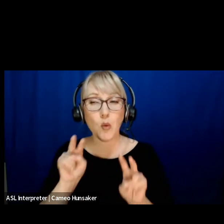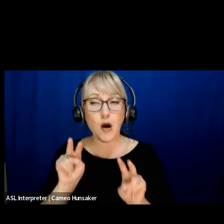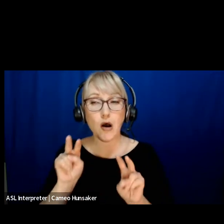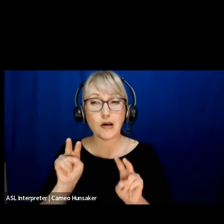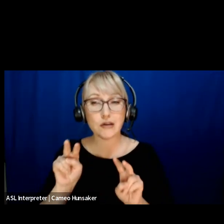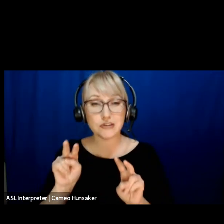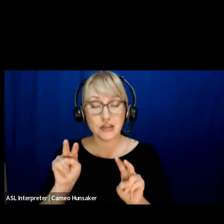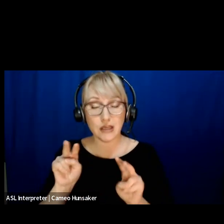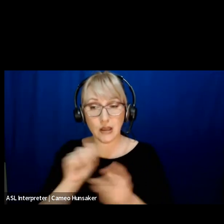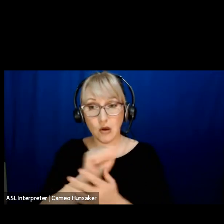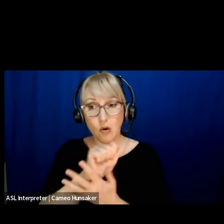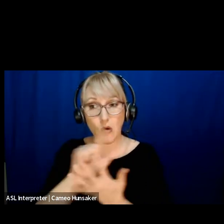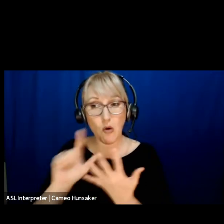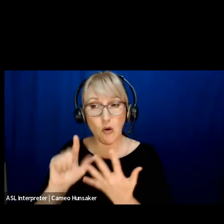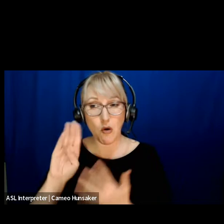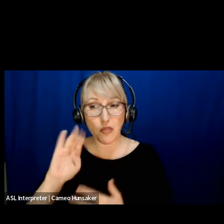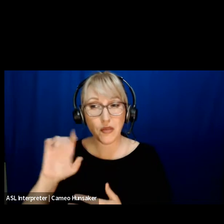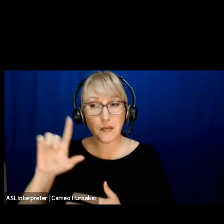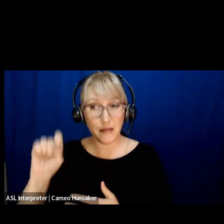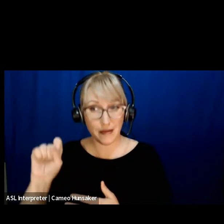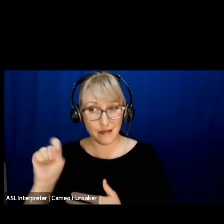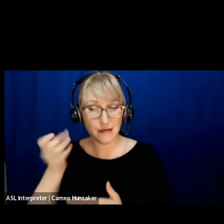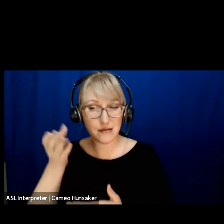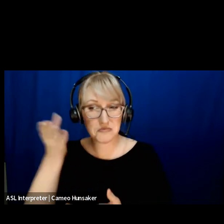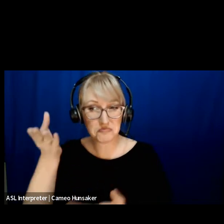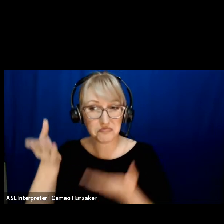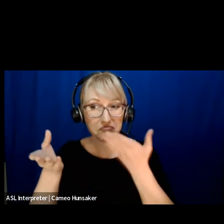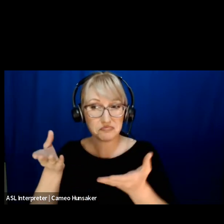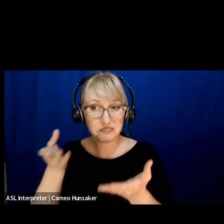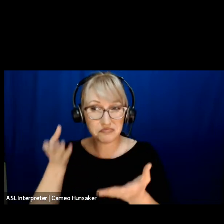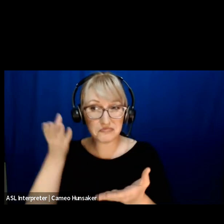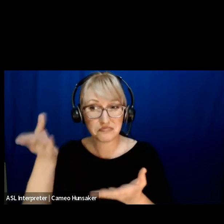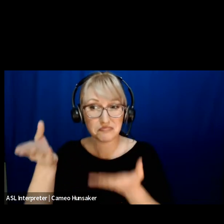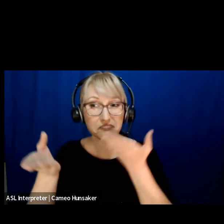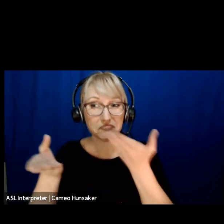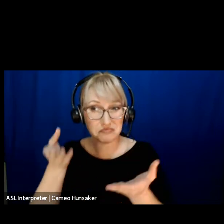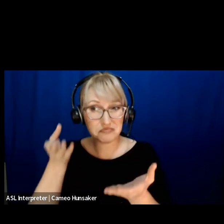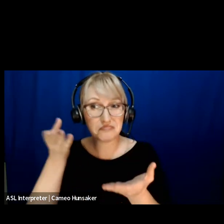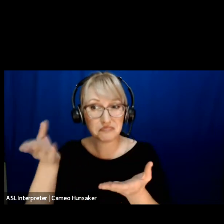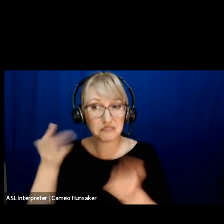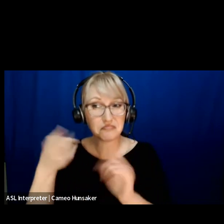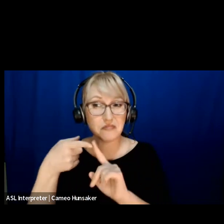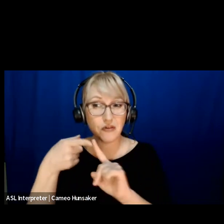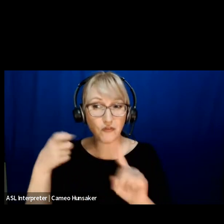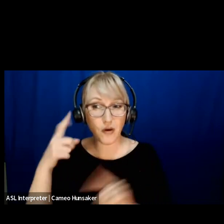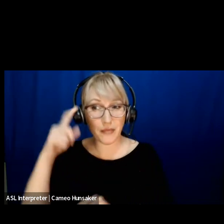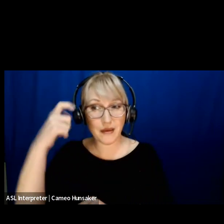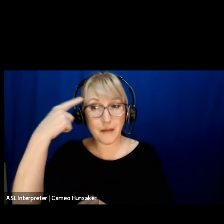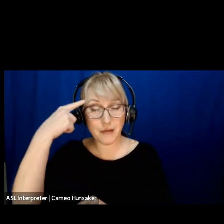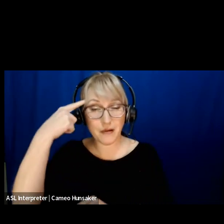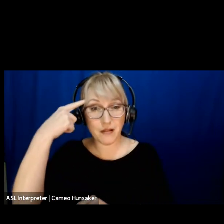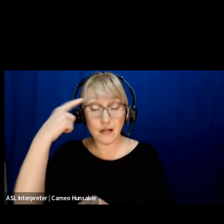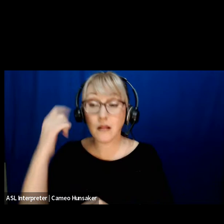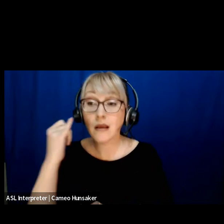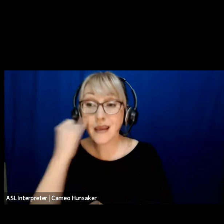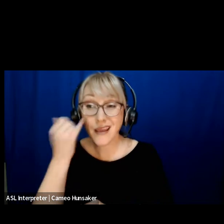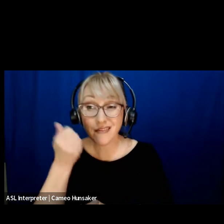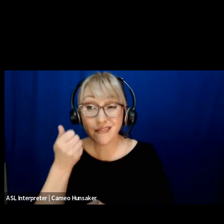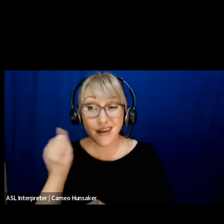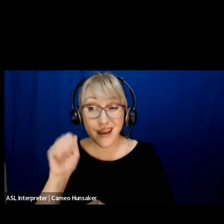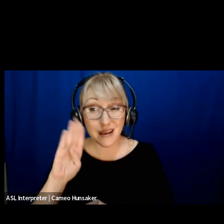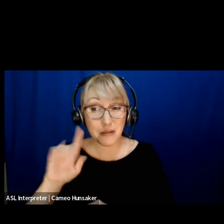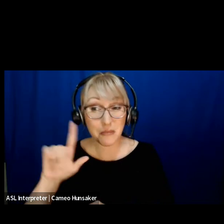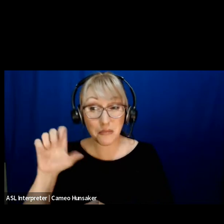the bills that are being brought from the Capitol. And if there are any bills that affect